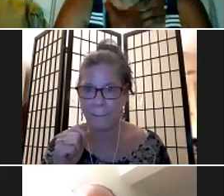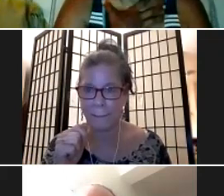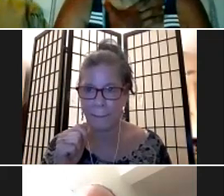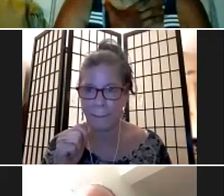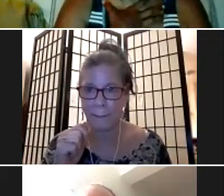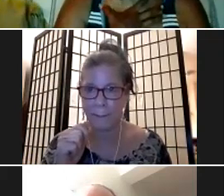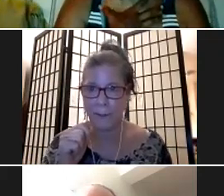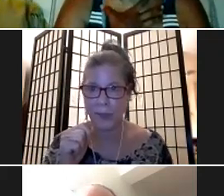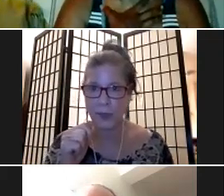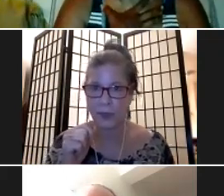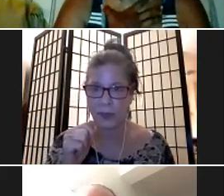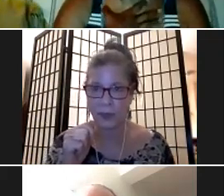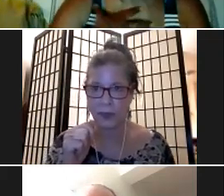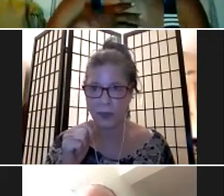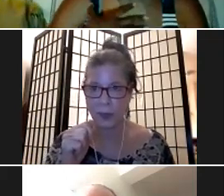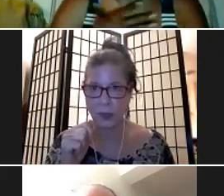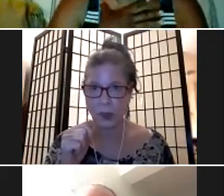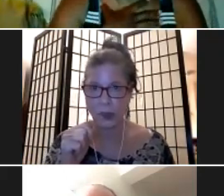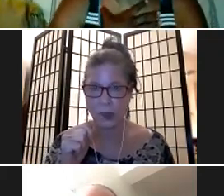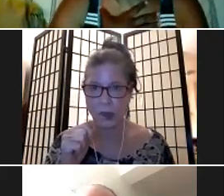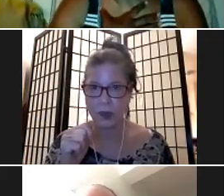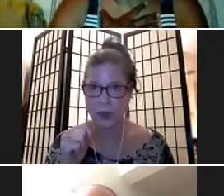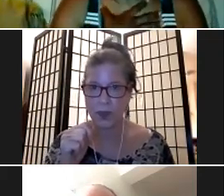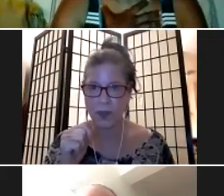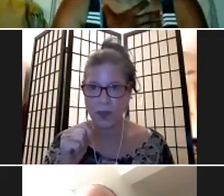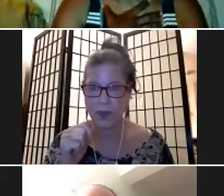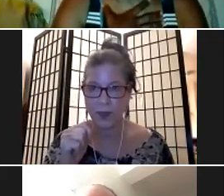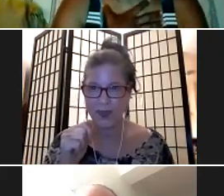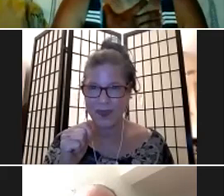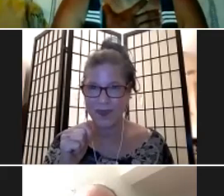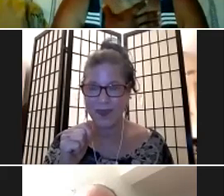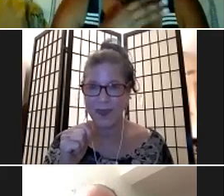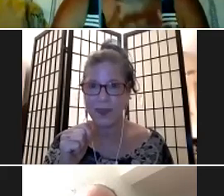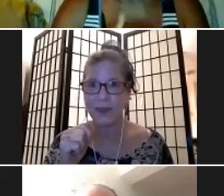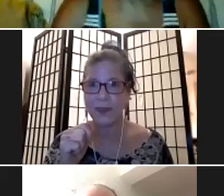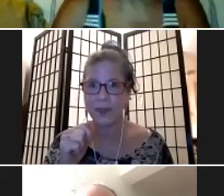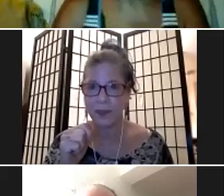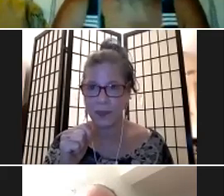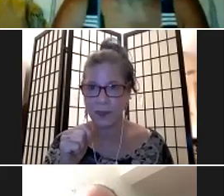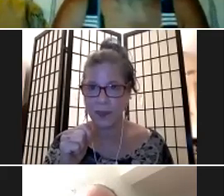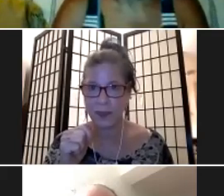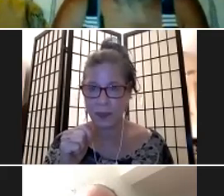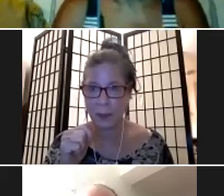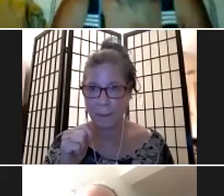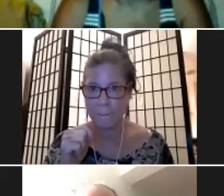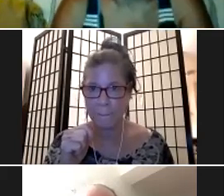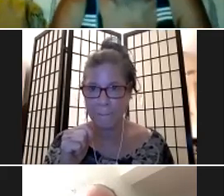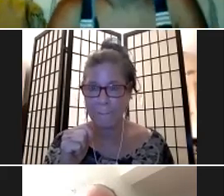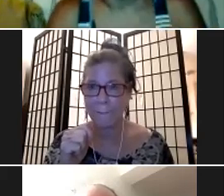know okay. no one gave me a sign name, so I dare not try to just give myself one. That's huge